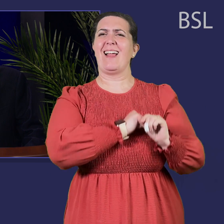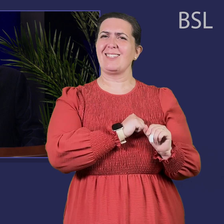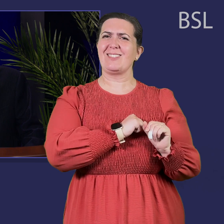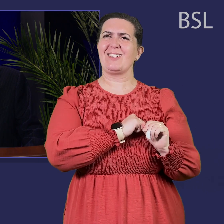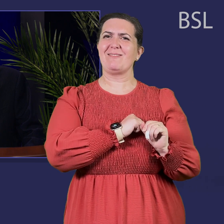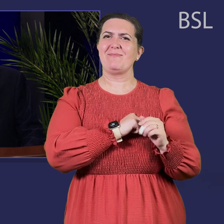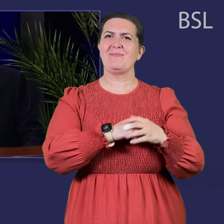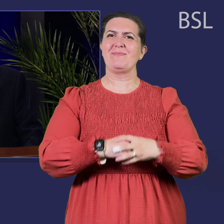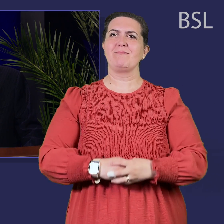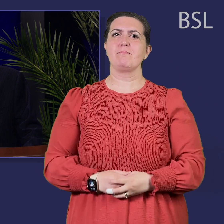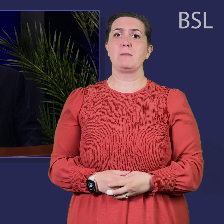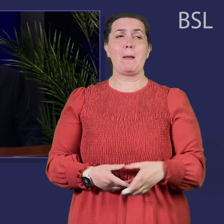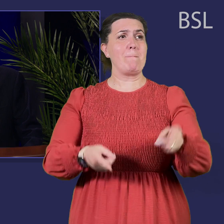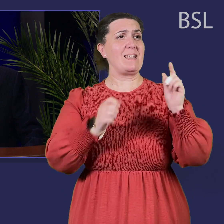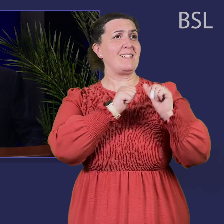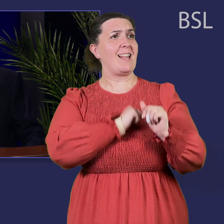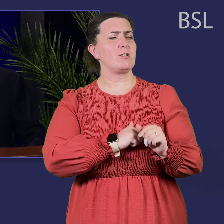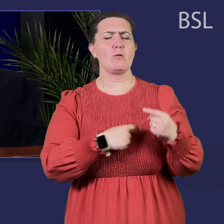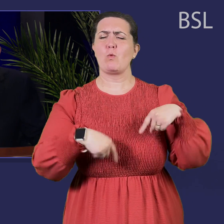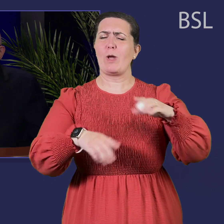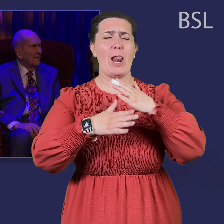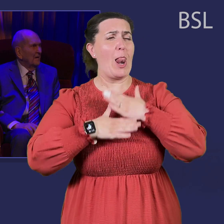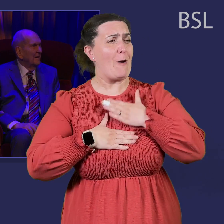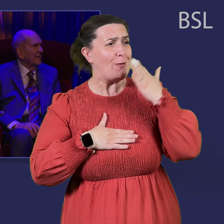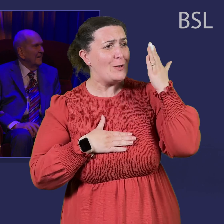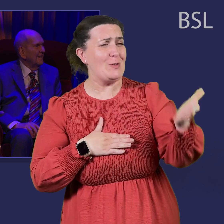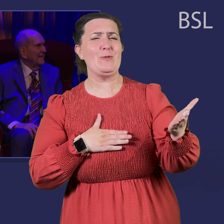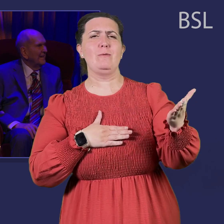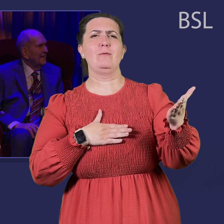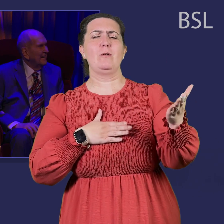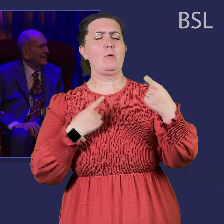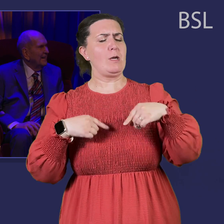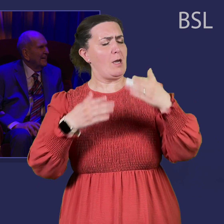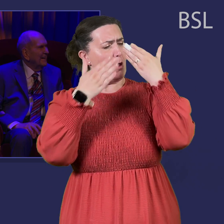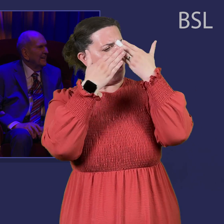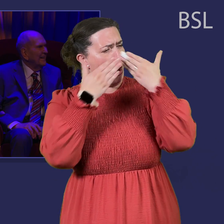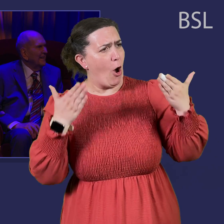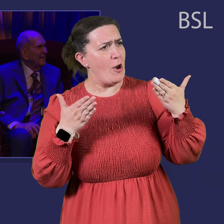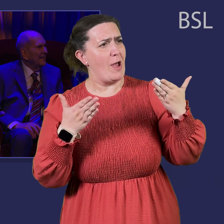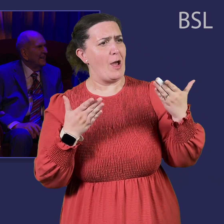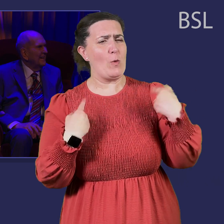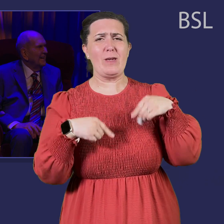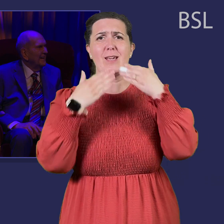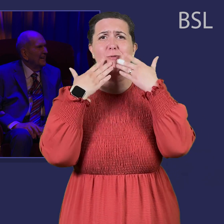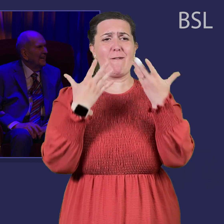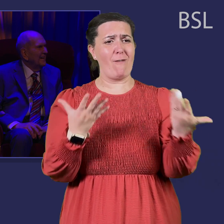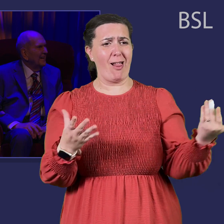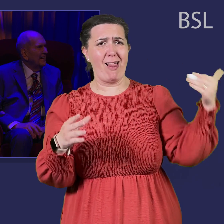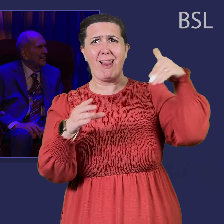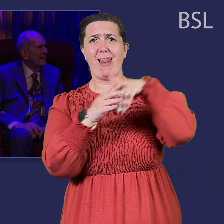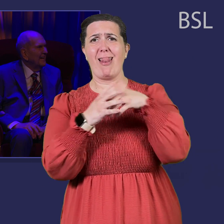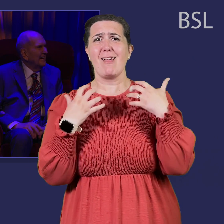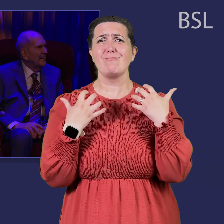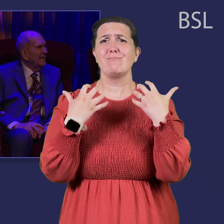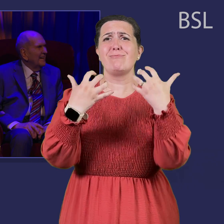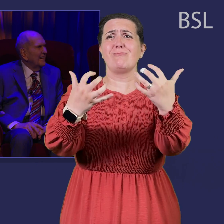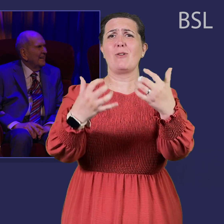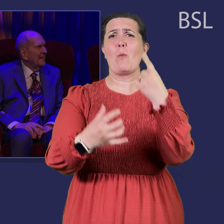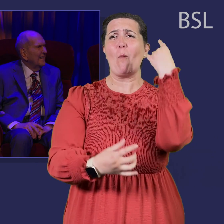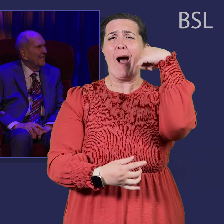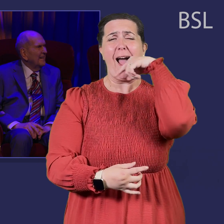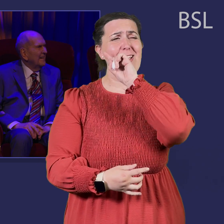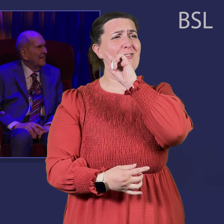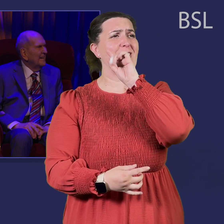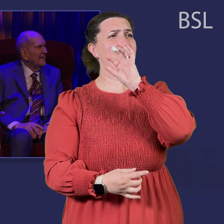President Russell M. Nelson. President Nelson, we love you and are honored and grateful to gather to honor